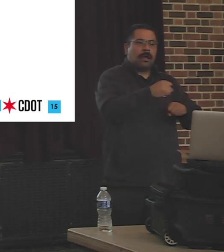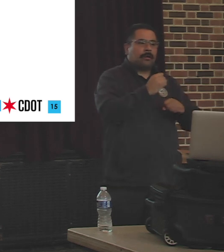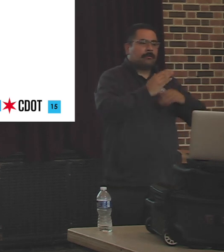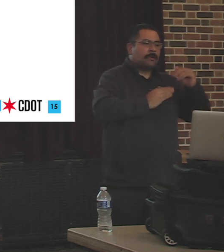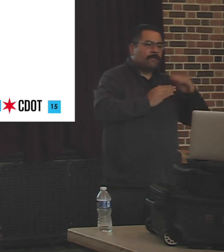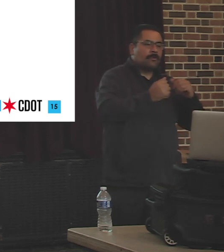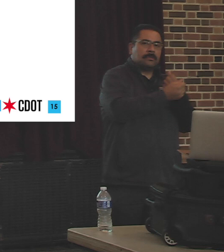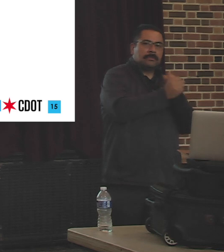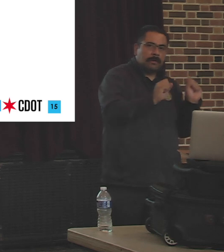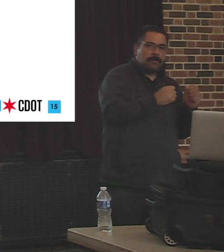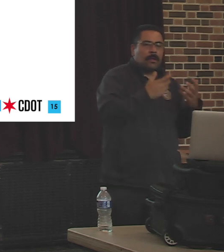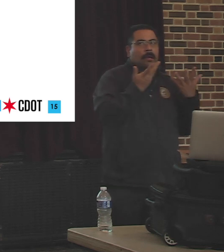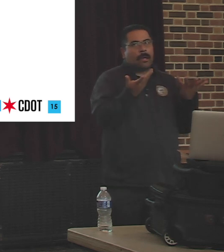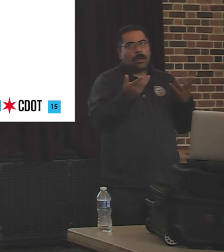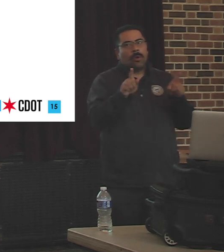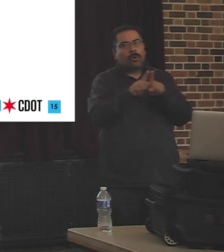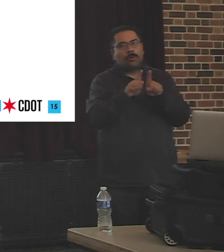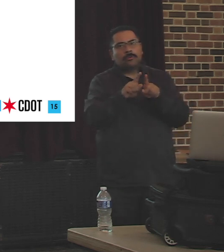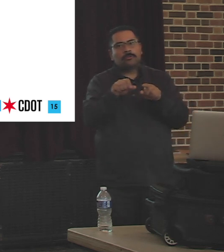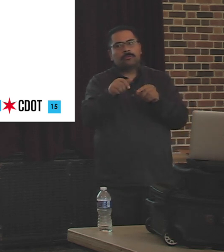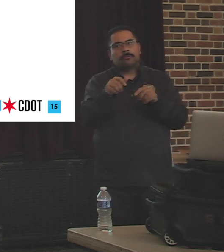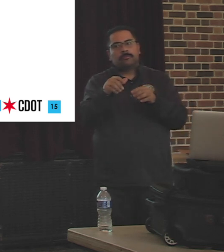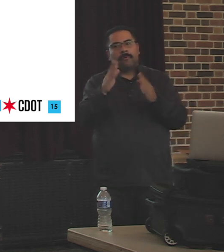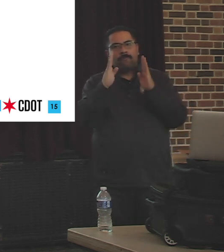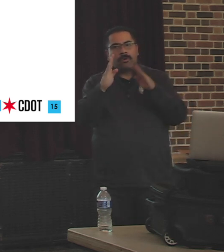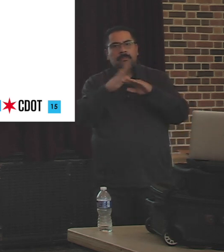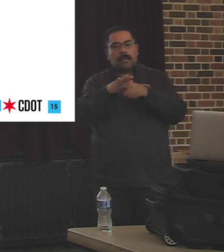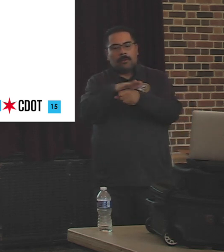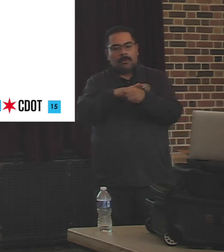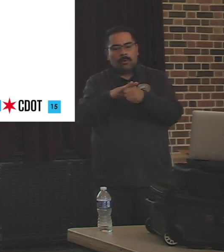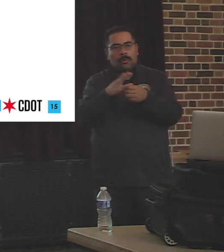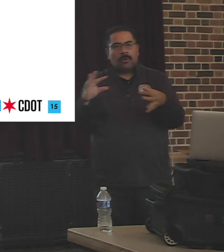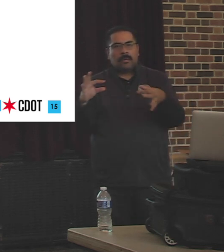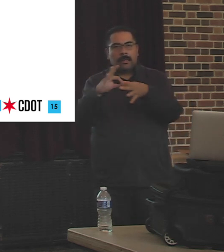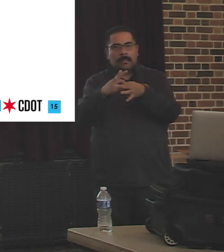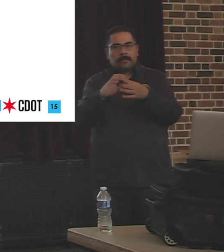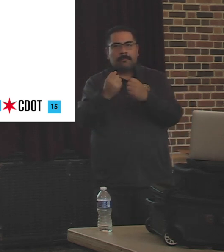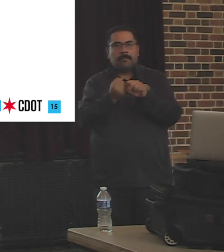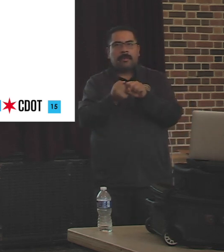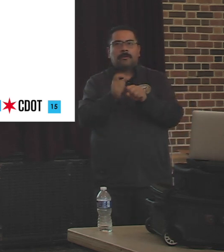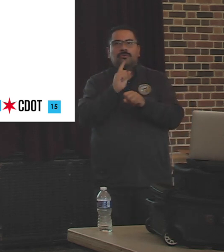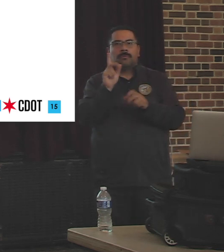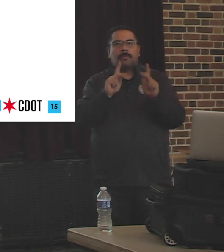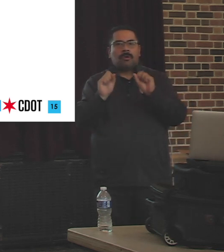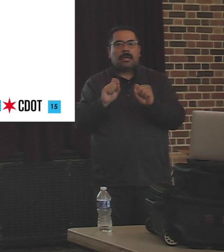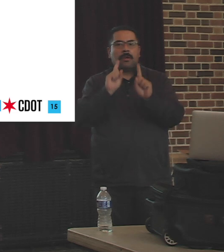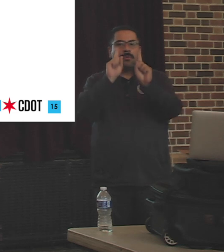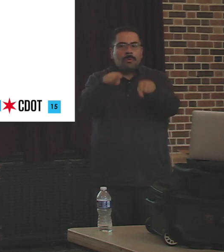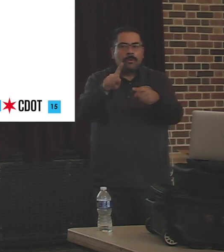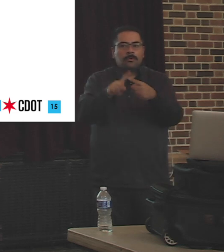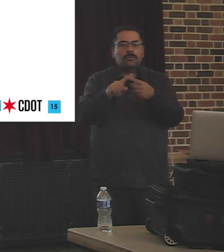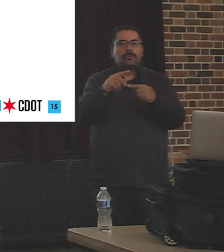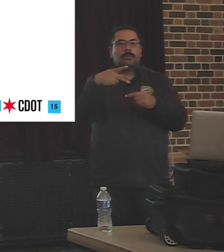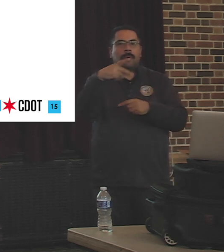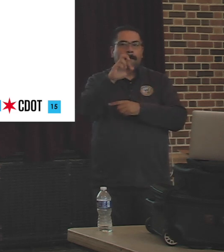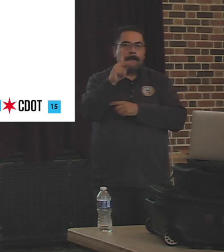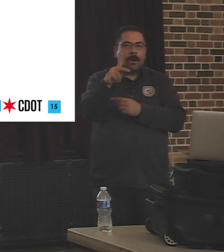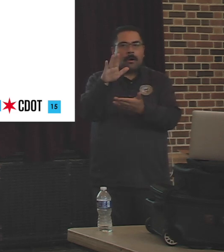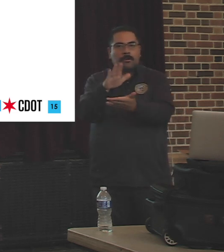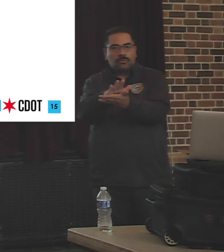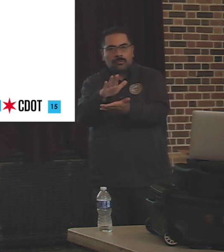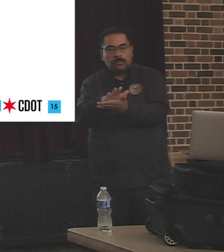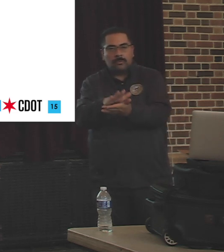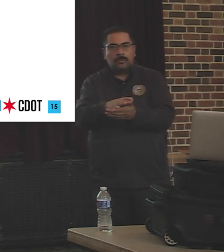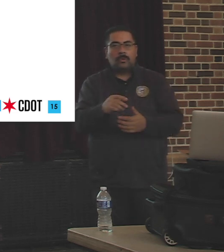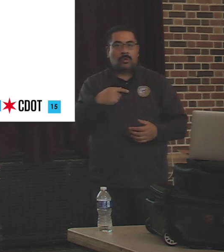is intensely focused on those local connections, getting people to parks and schools. And you see that in some of these